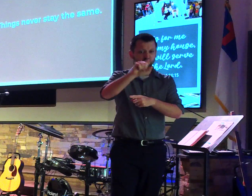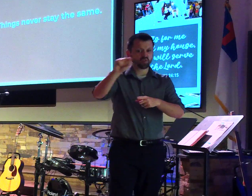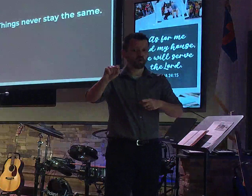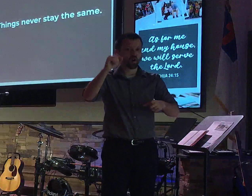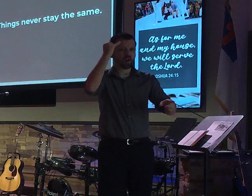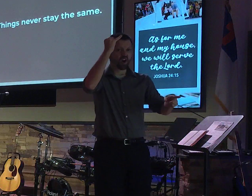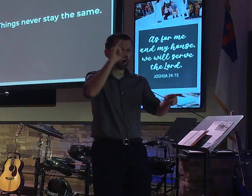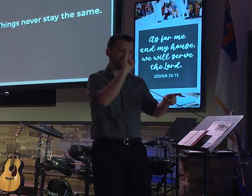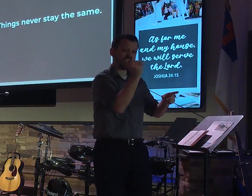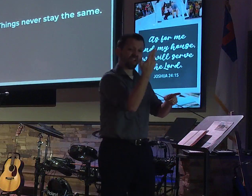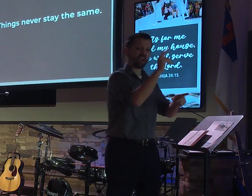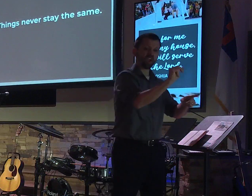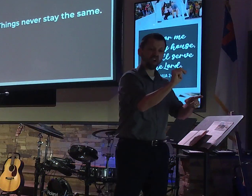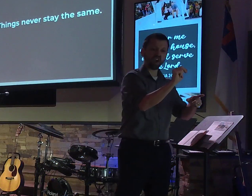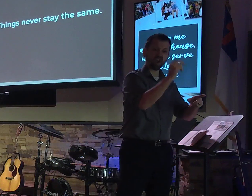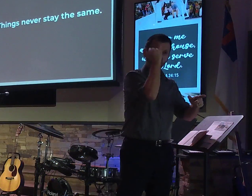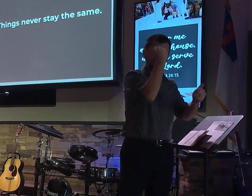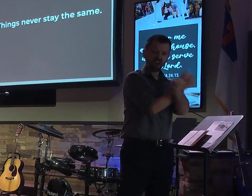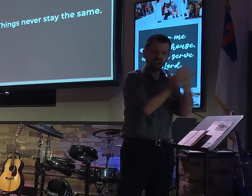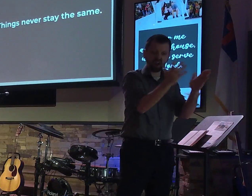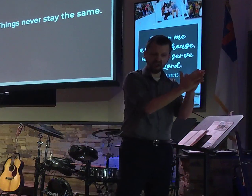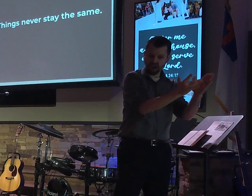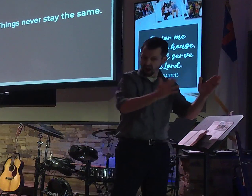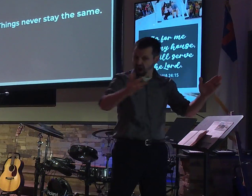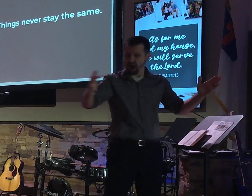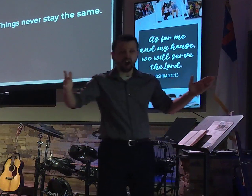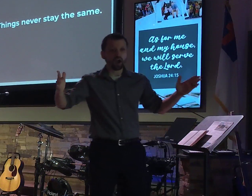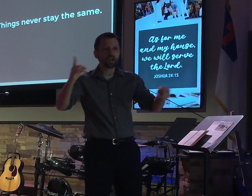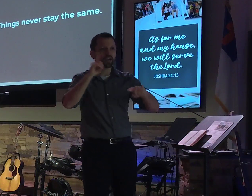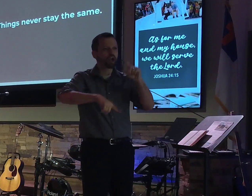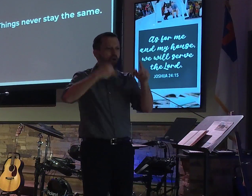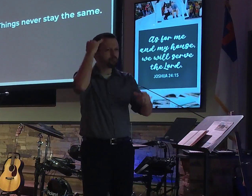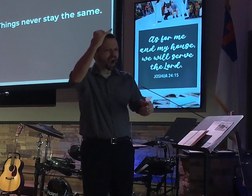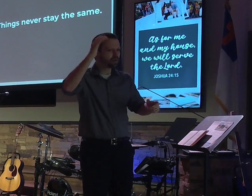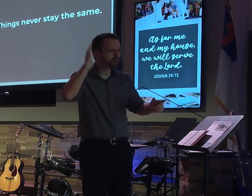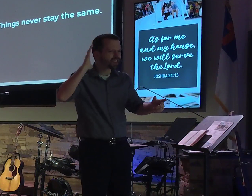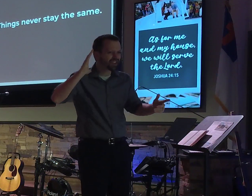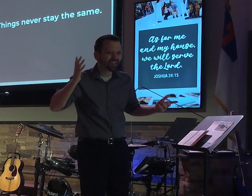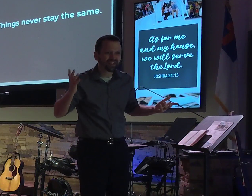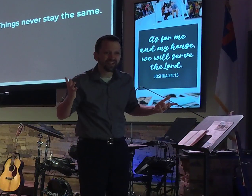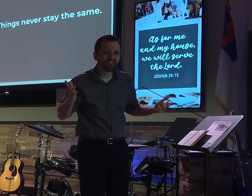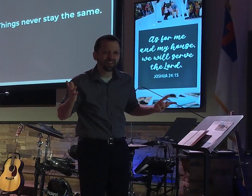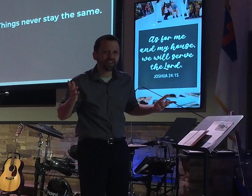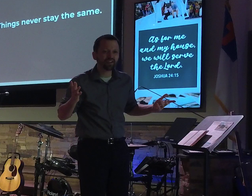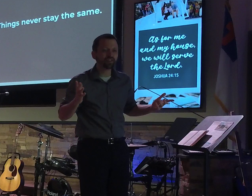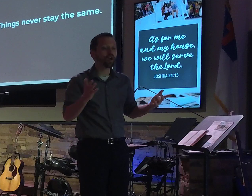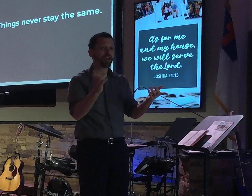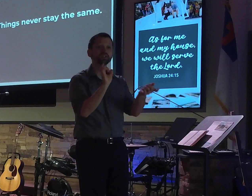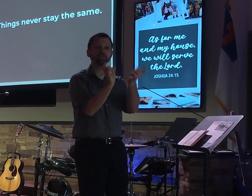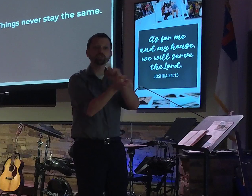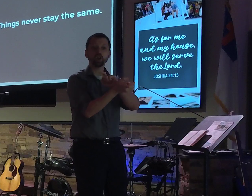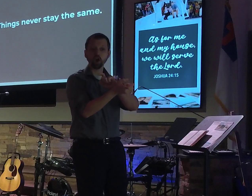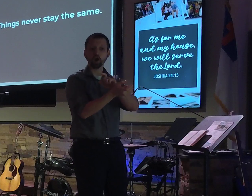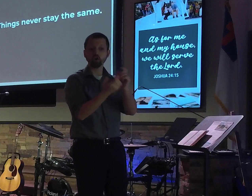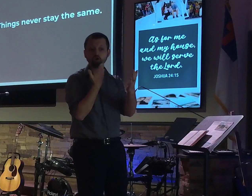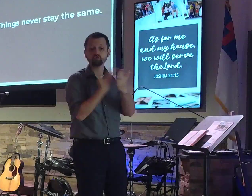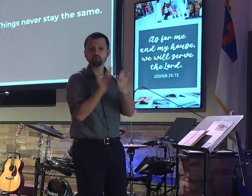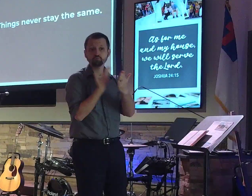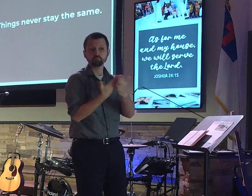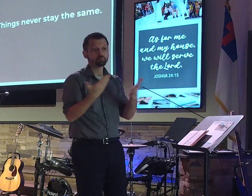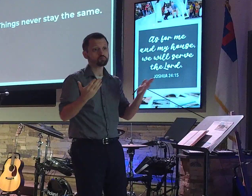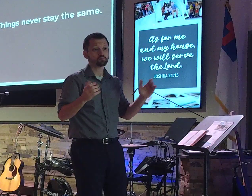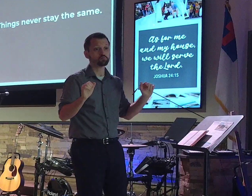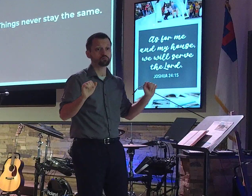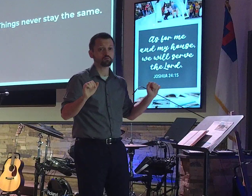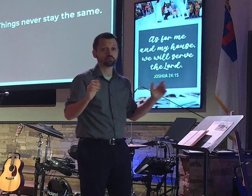huh? Change is inevitable. And in many ways, change is a good thing. I mean,